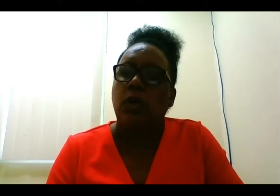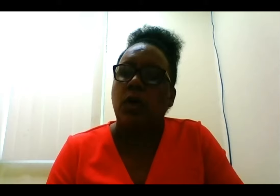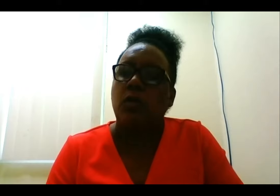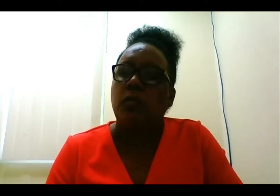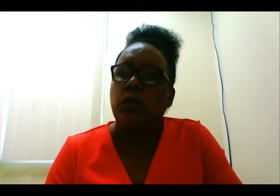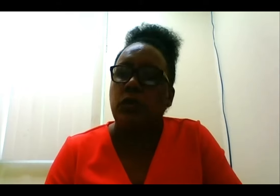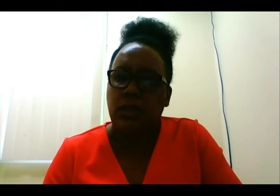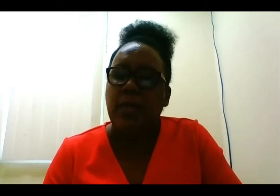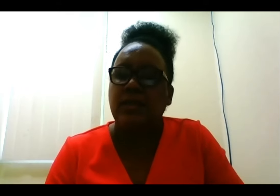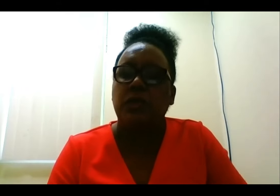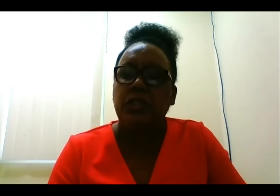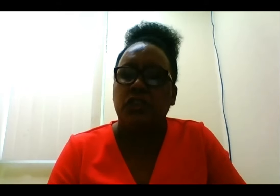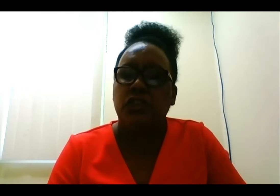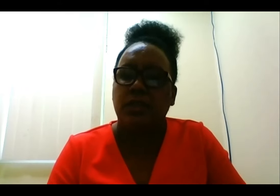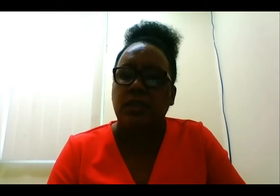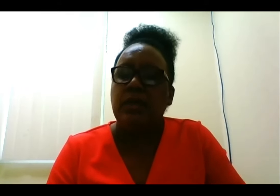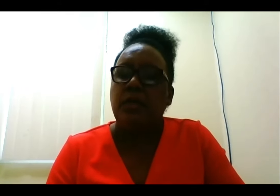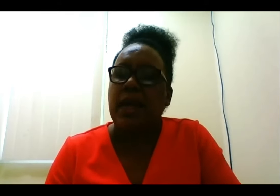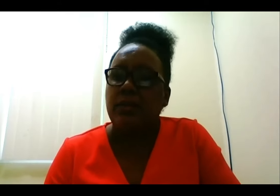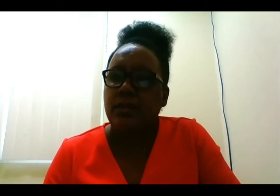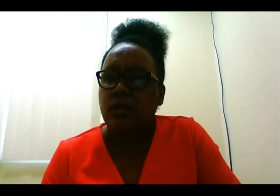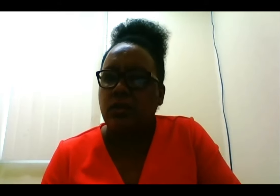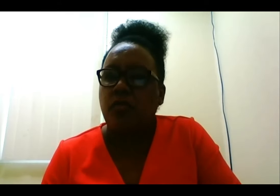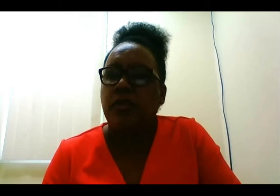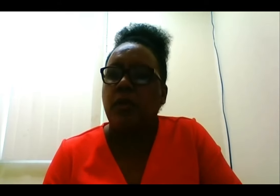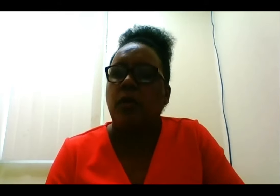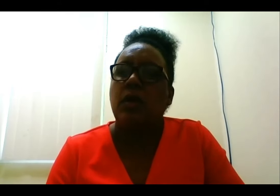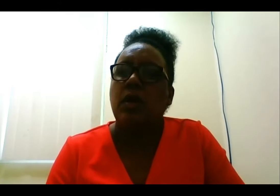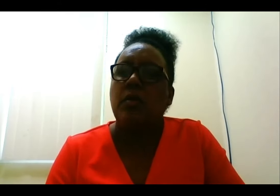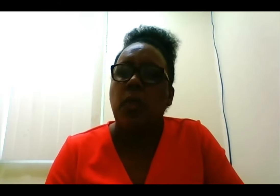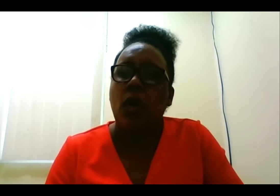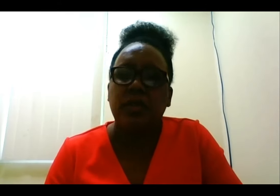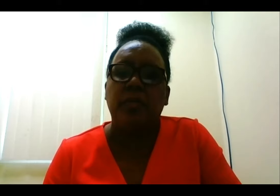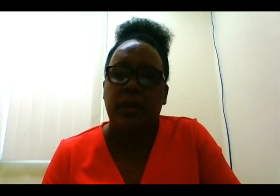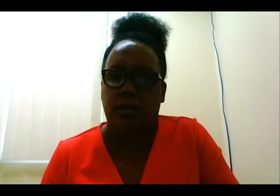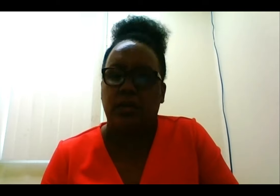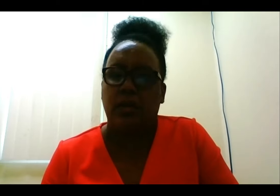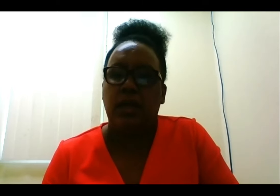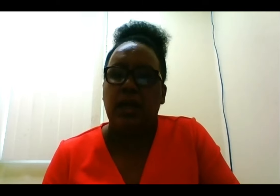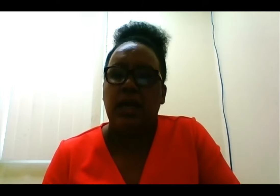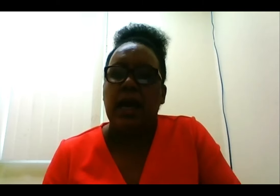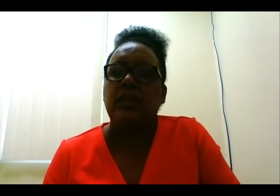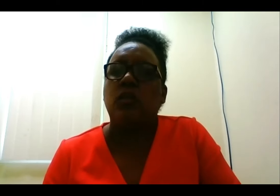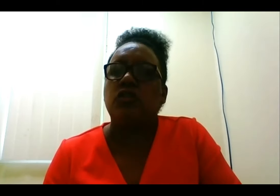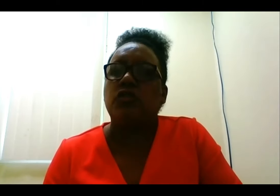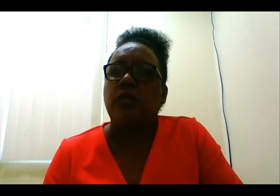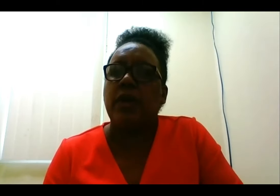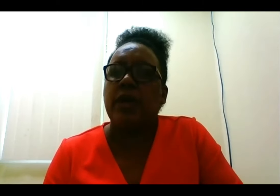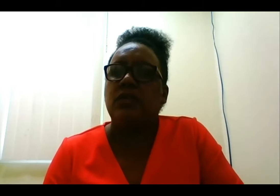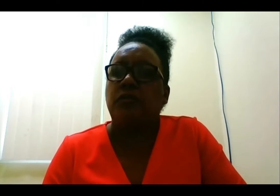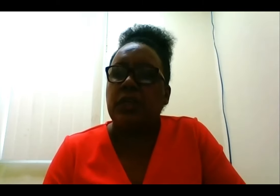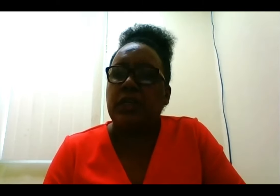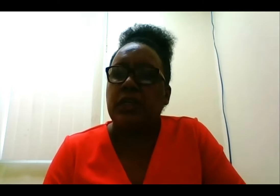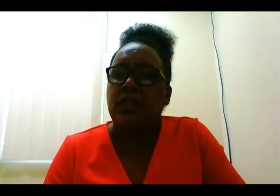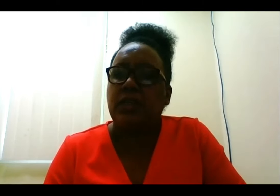the mindset of our teachers, the mindset of our policymakers, and not trying to fix